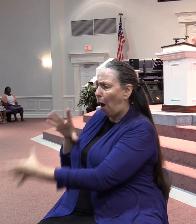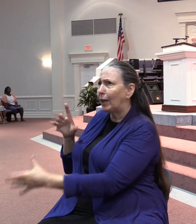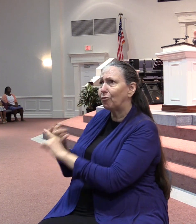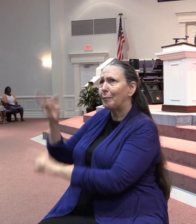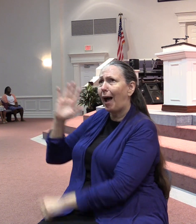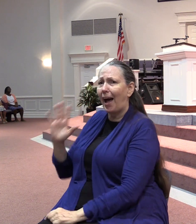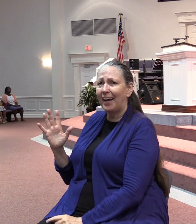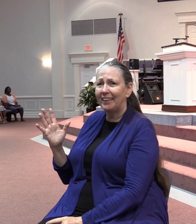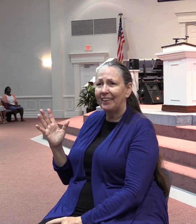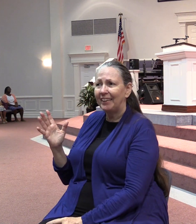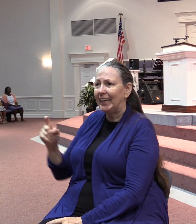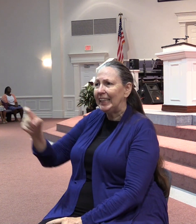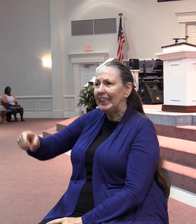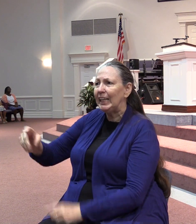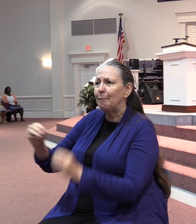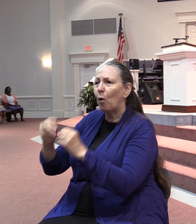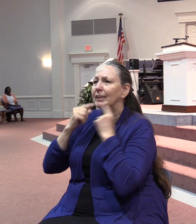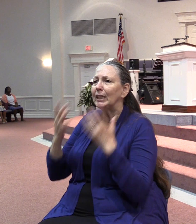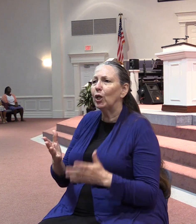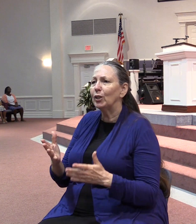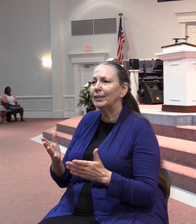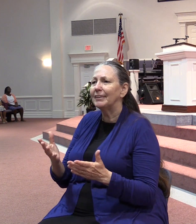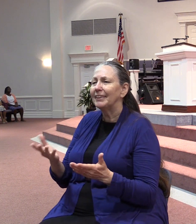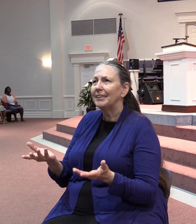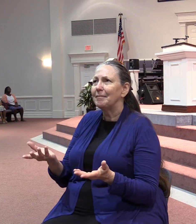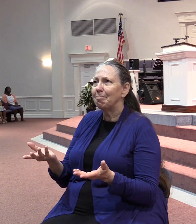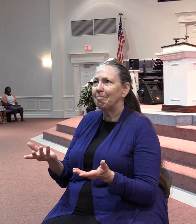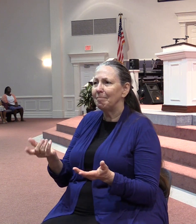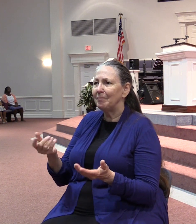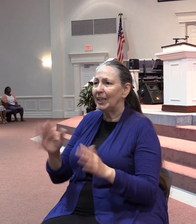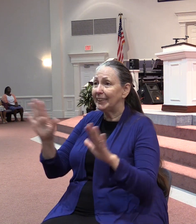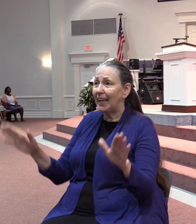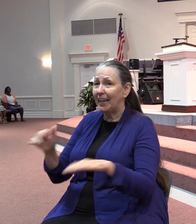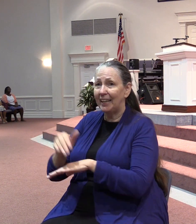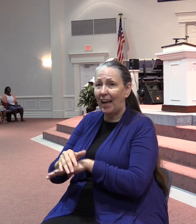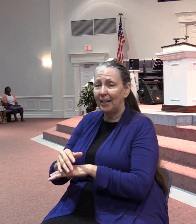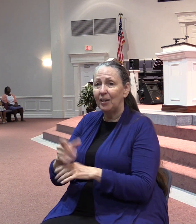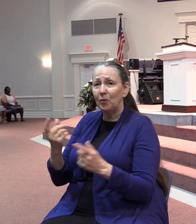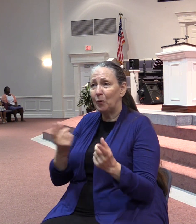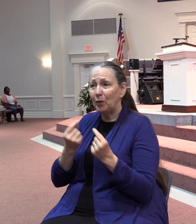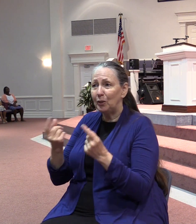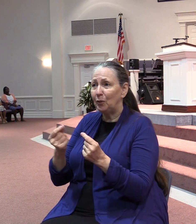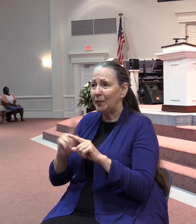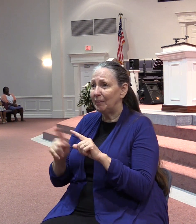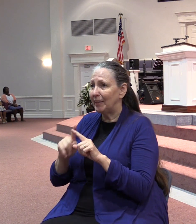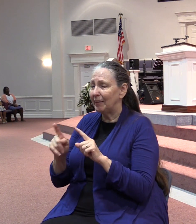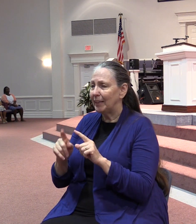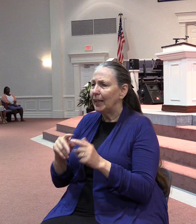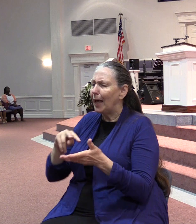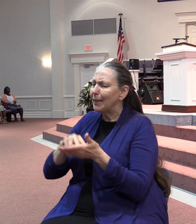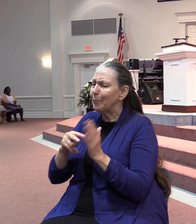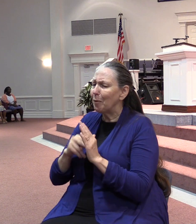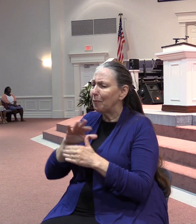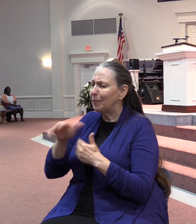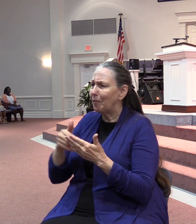We've got to get more sinners. All that stuff that I threw out Sunday night about what we can do and different things. You know what the purpose of